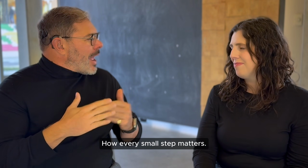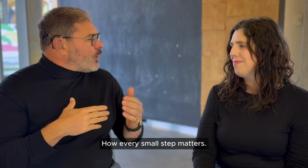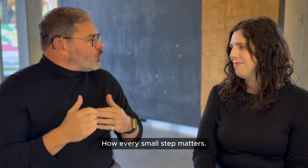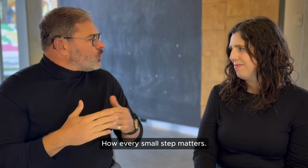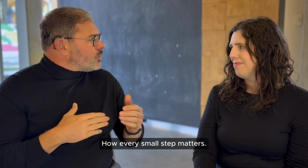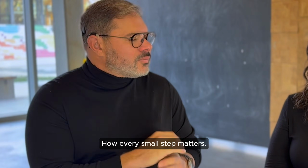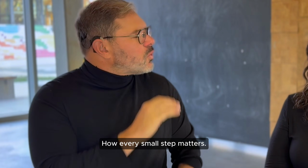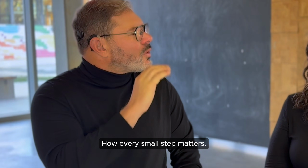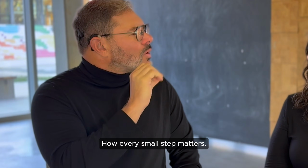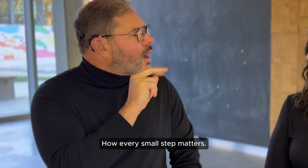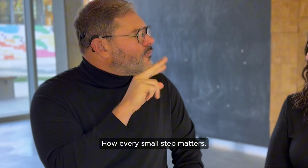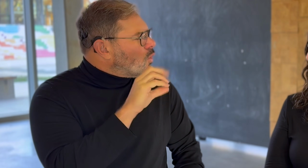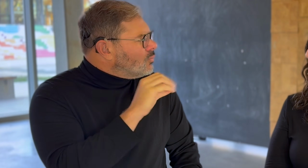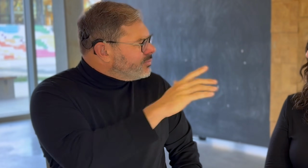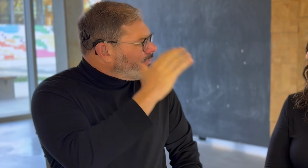how every small step matters.